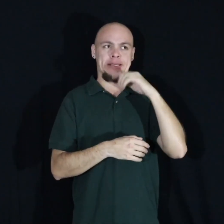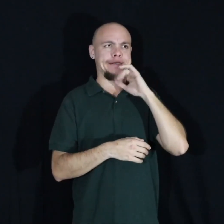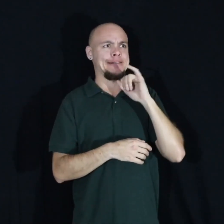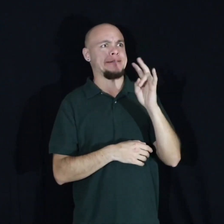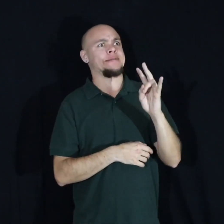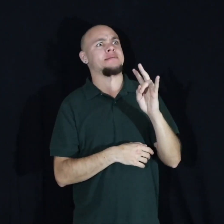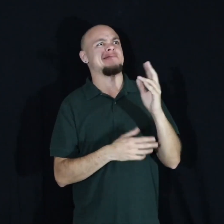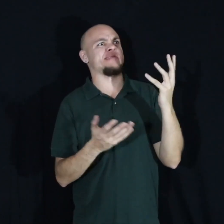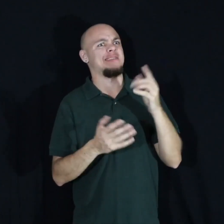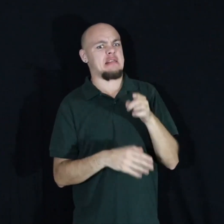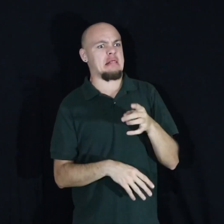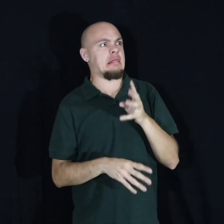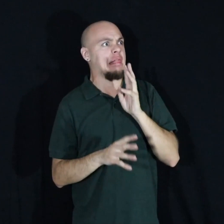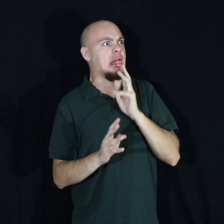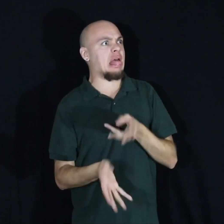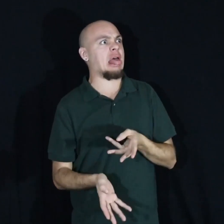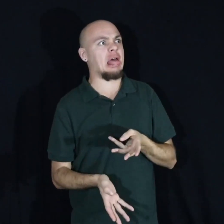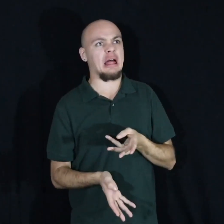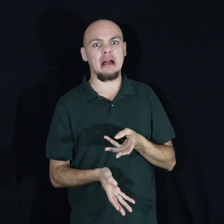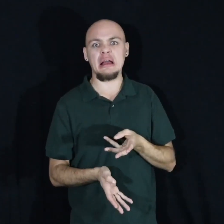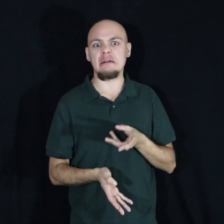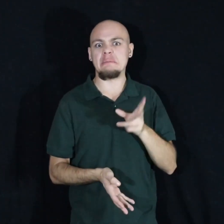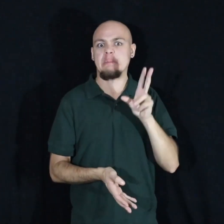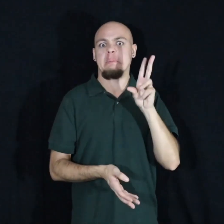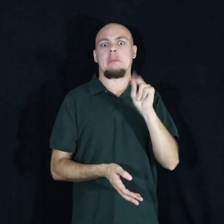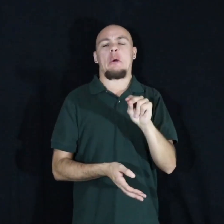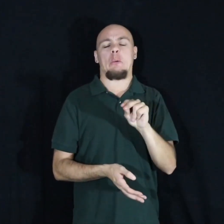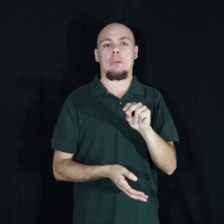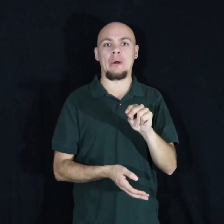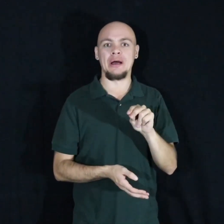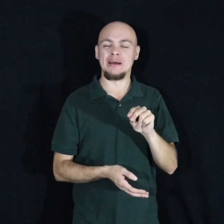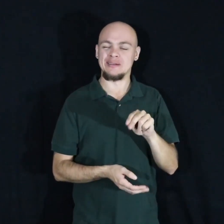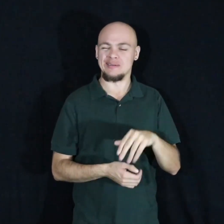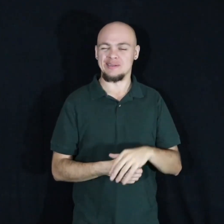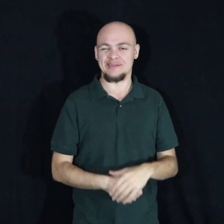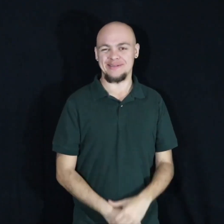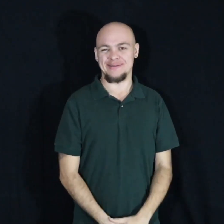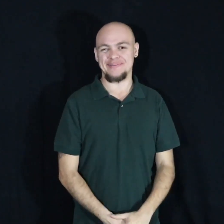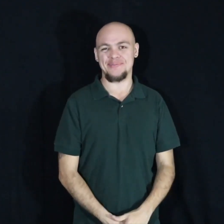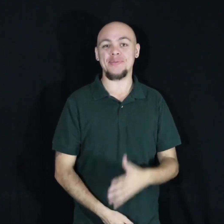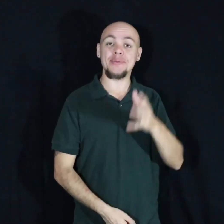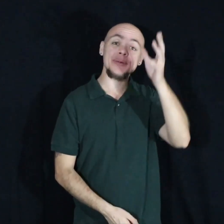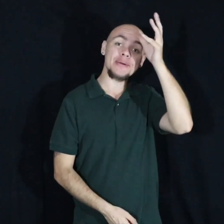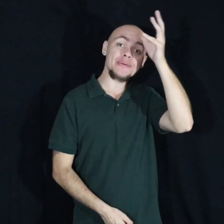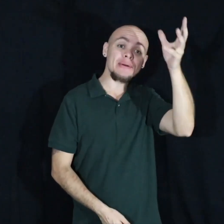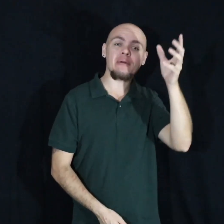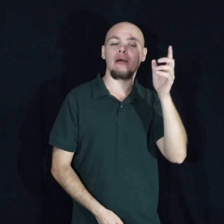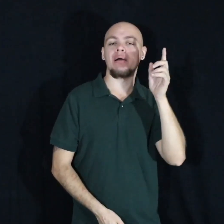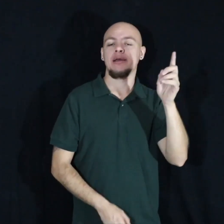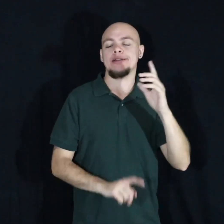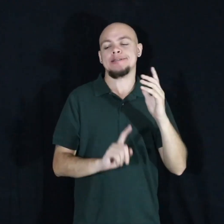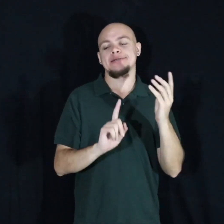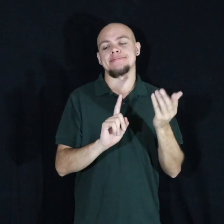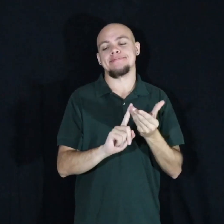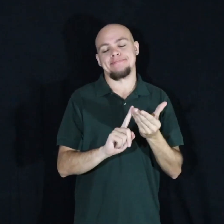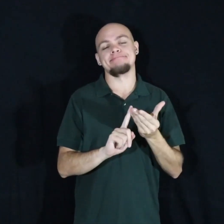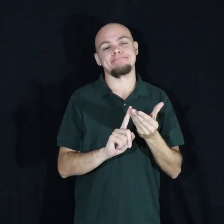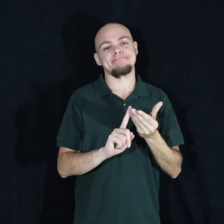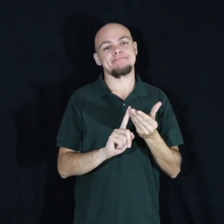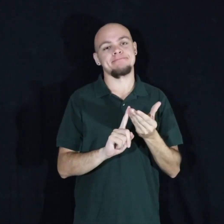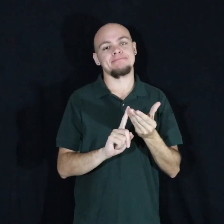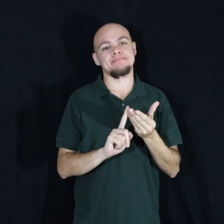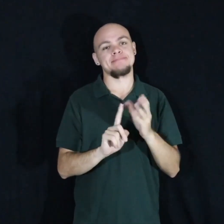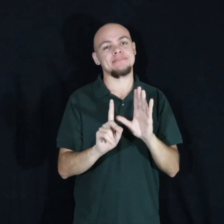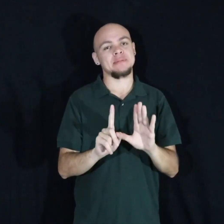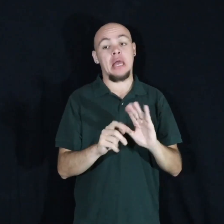was yuck. It was a hard no for me. But my grandfather had a way of convincing us